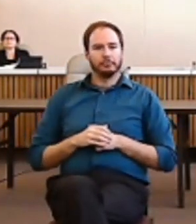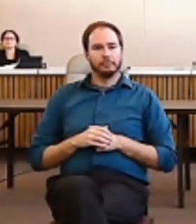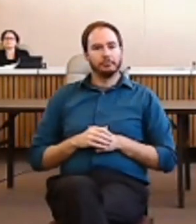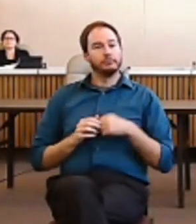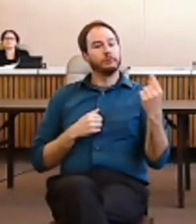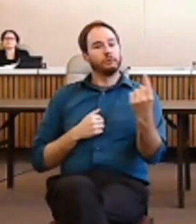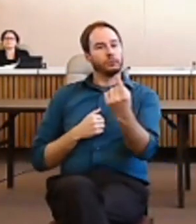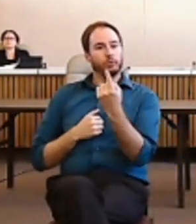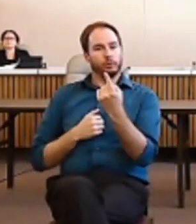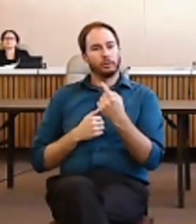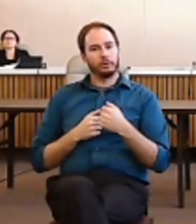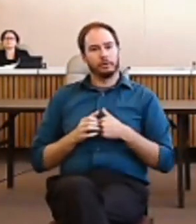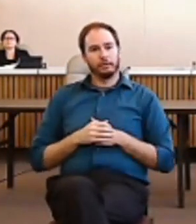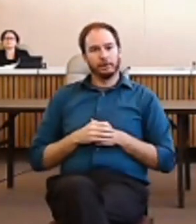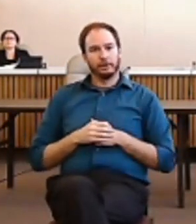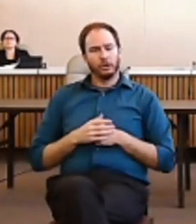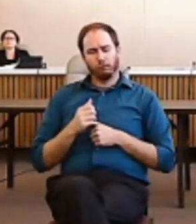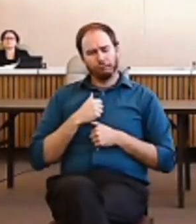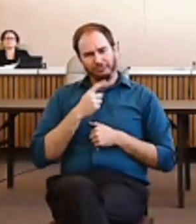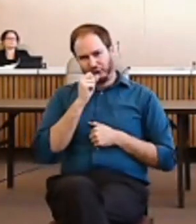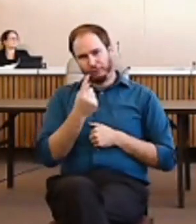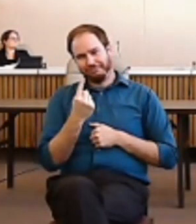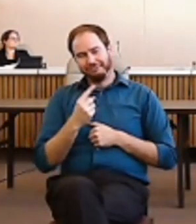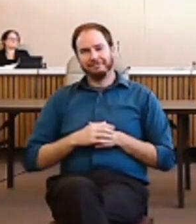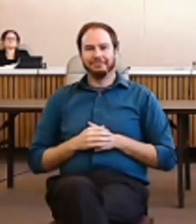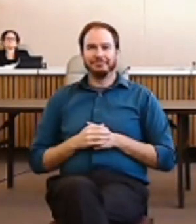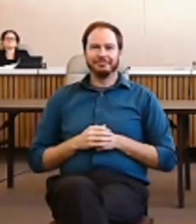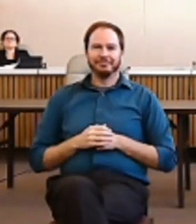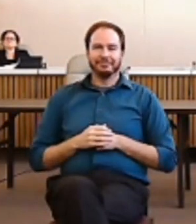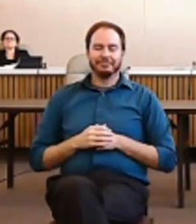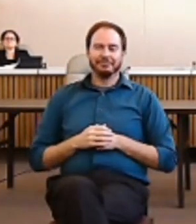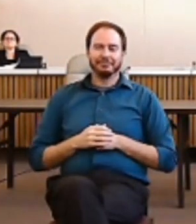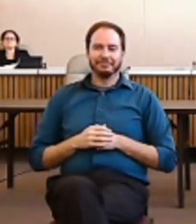Coming up. Oh, please wait.